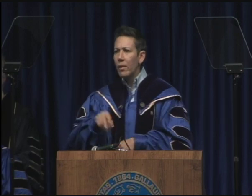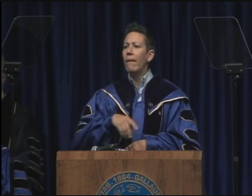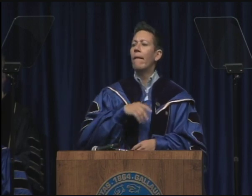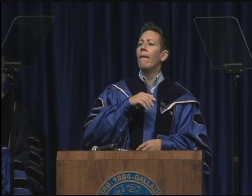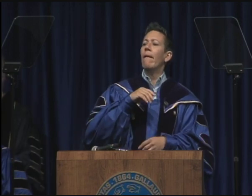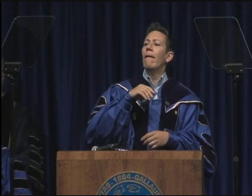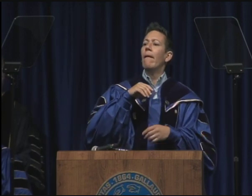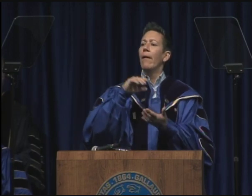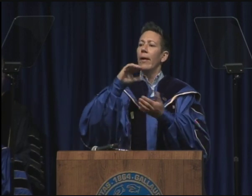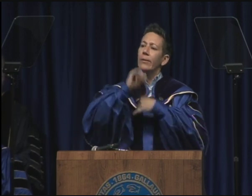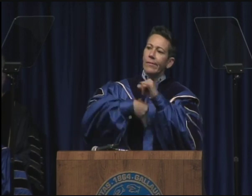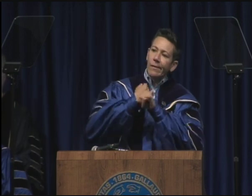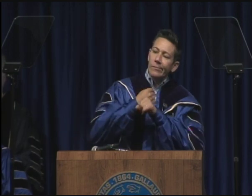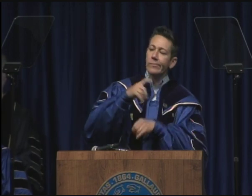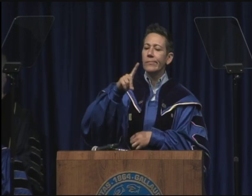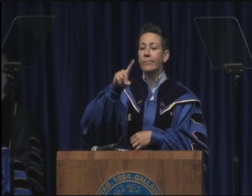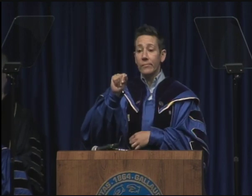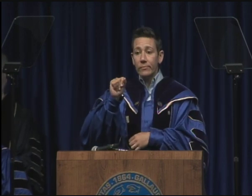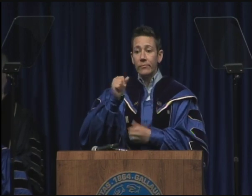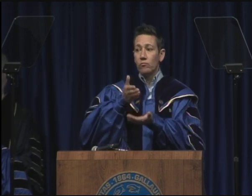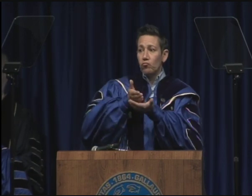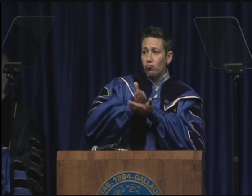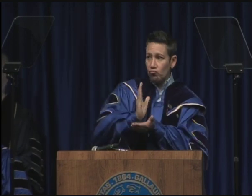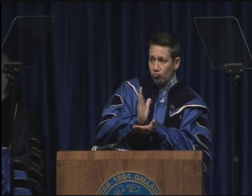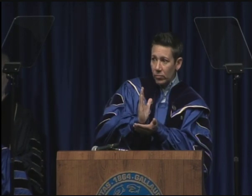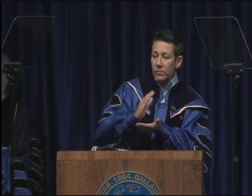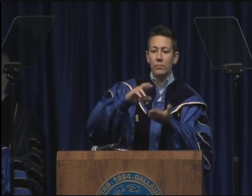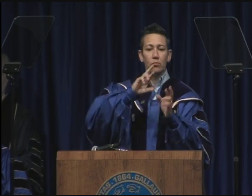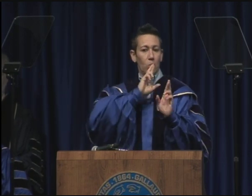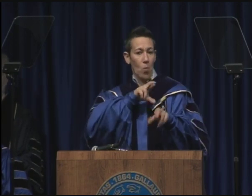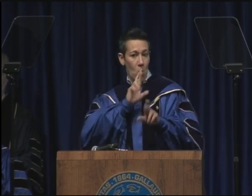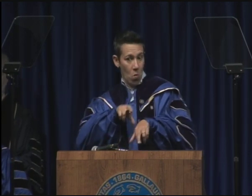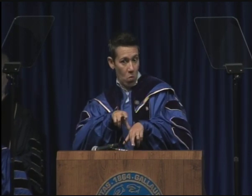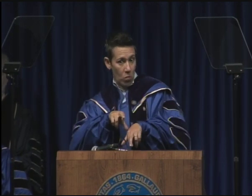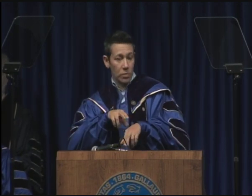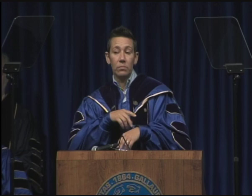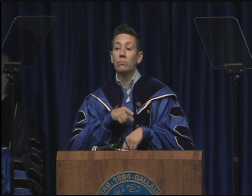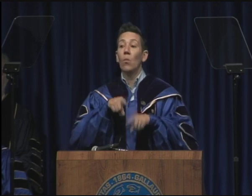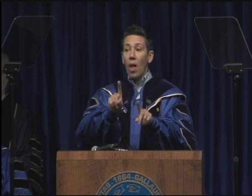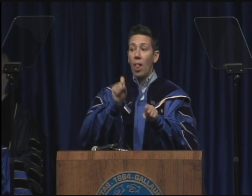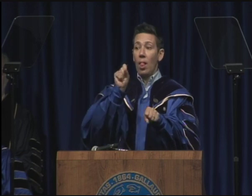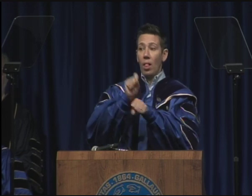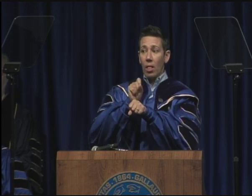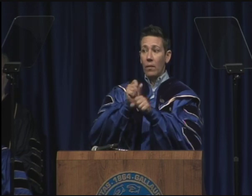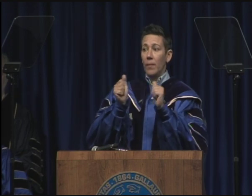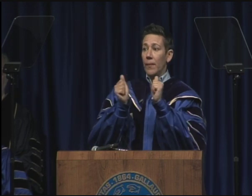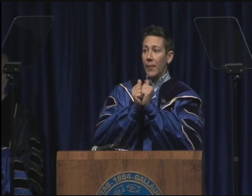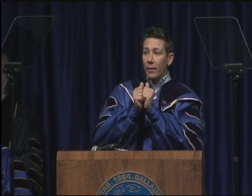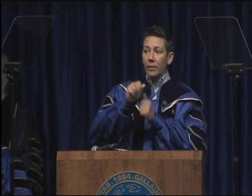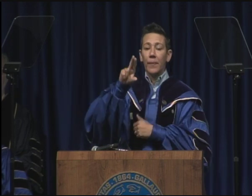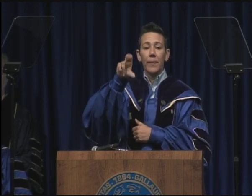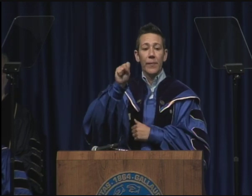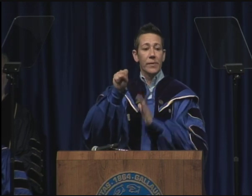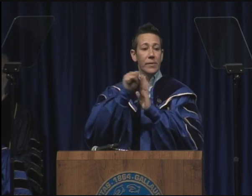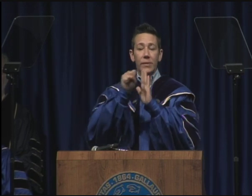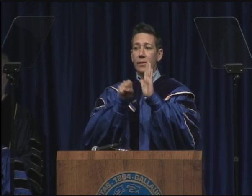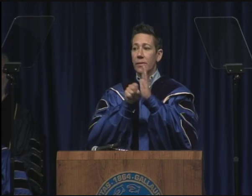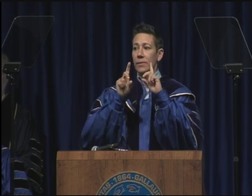monitoring international disability rights reports alongside professionals at the